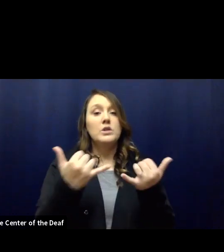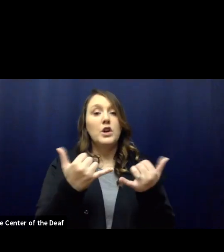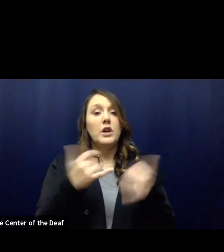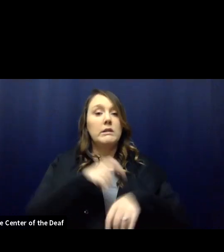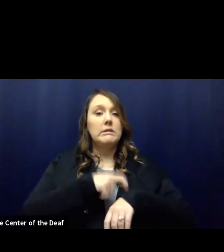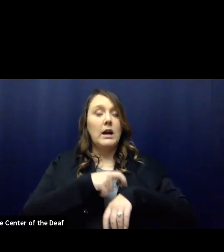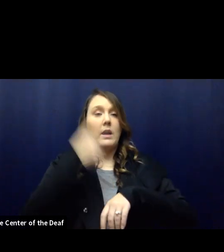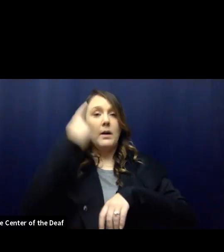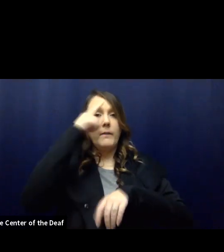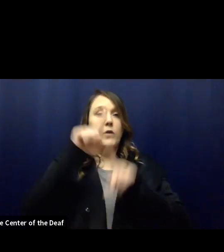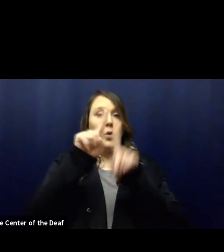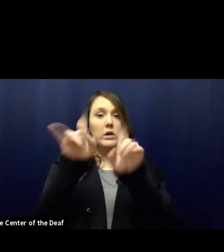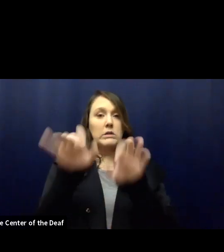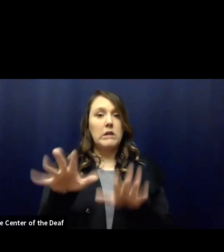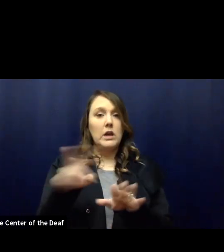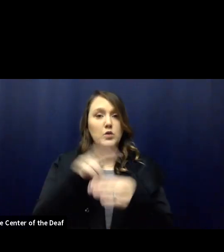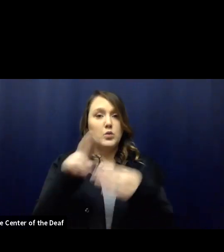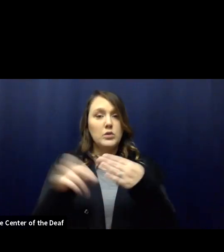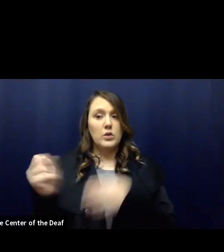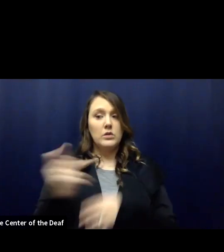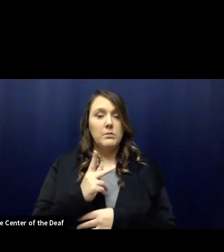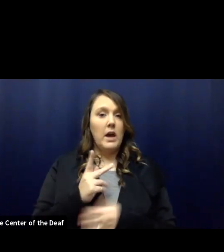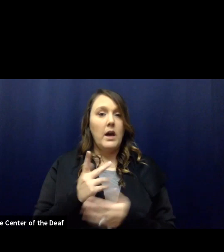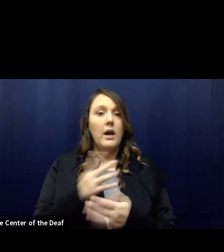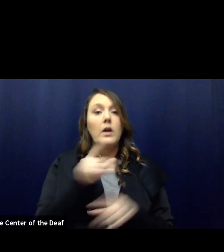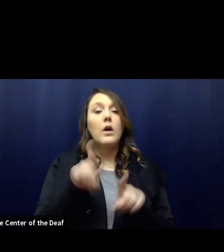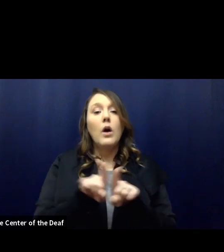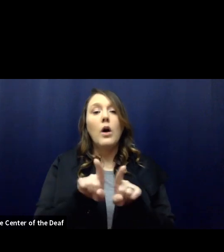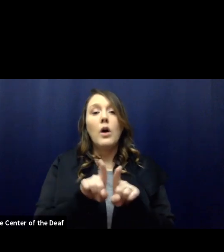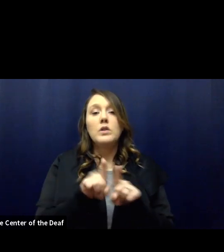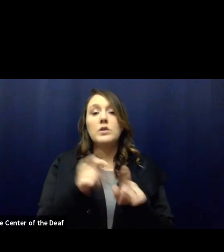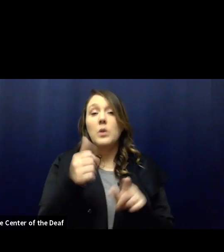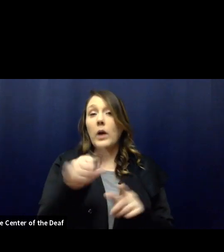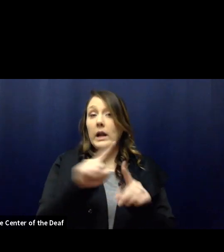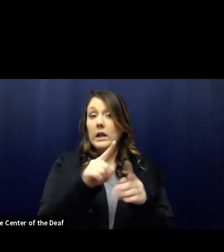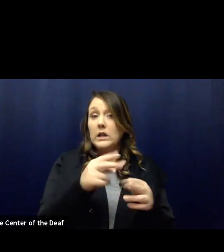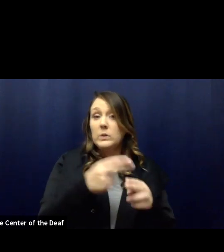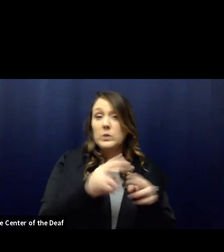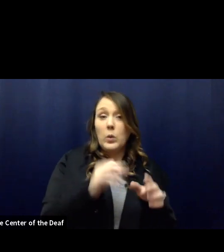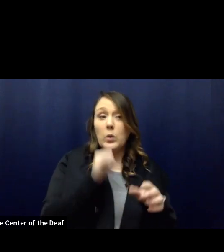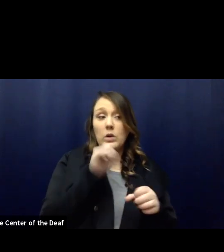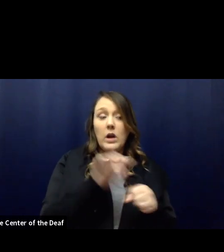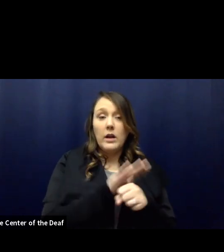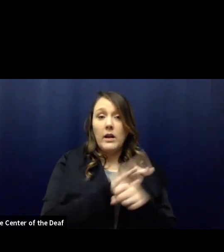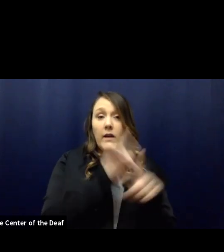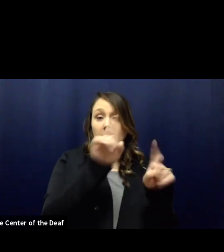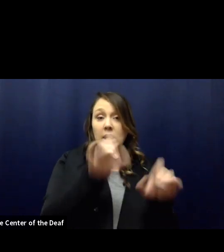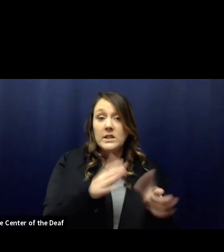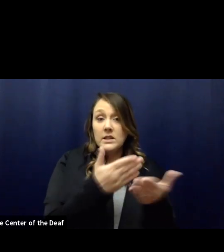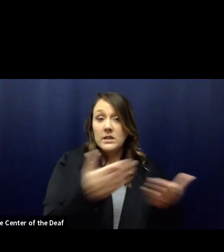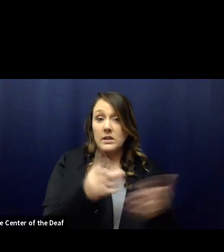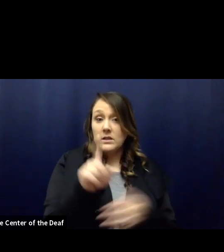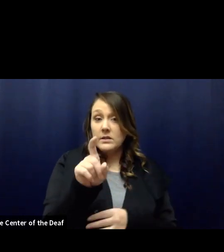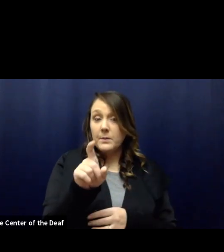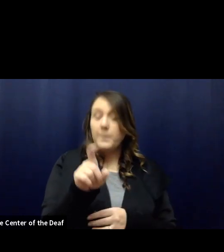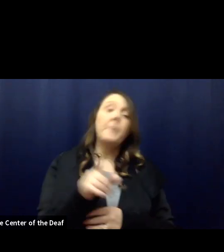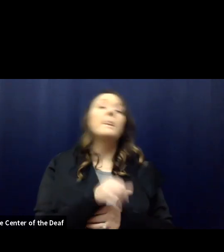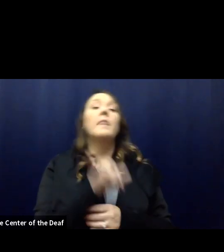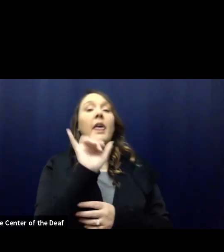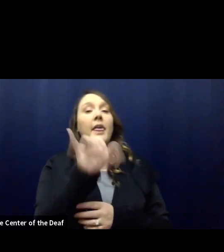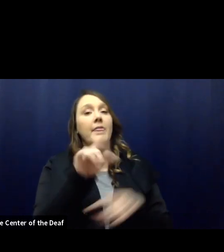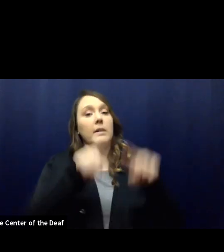for tests to be returned? Also wants to know any shortages in tests or testing supplies. That varies